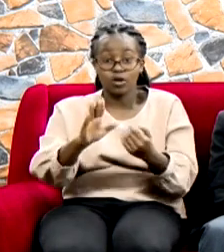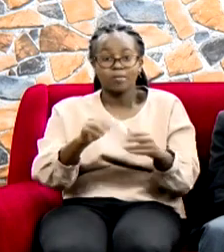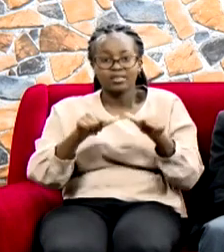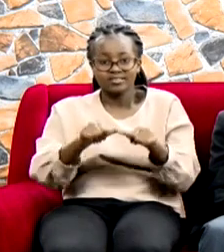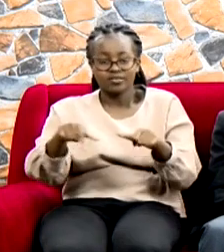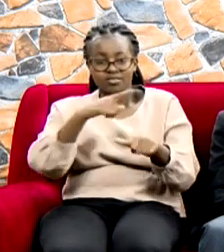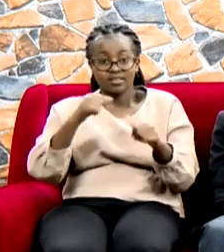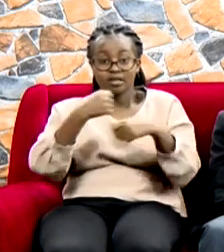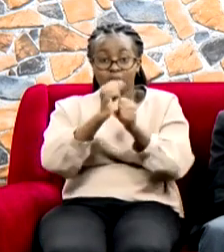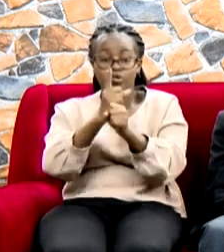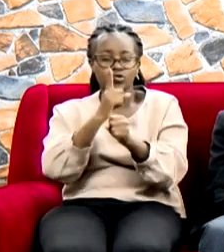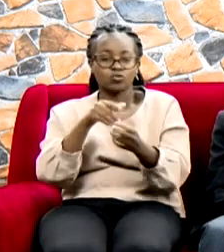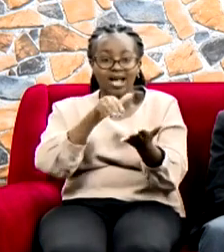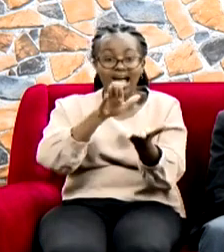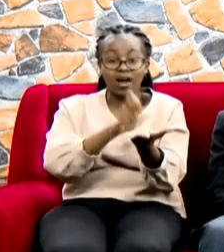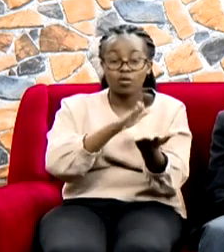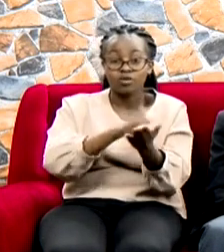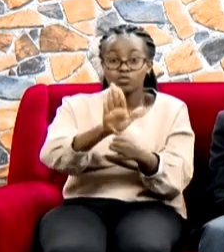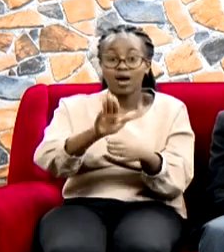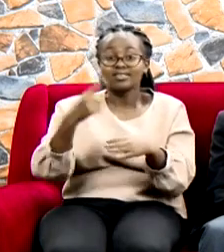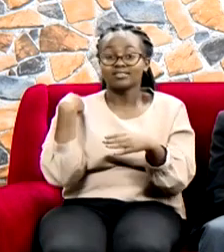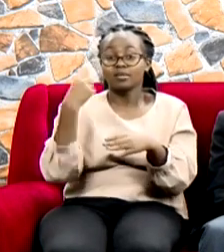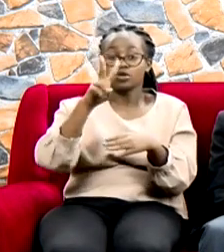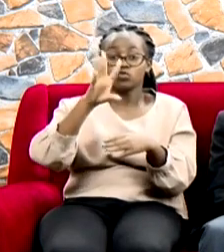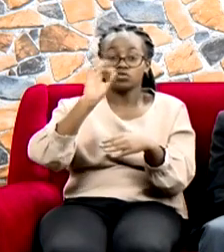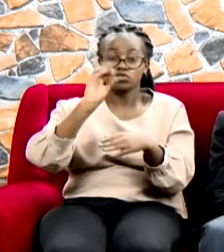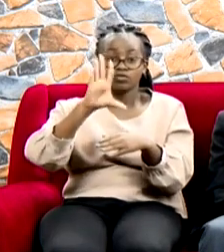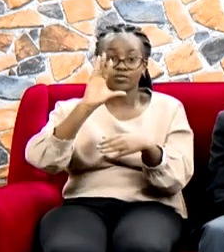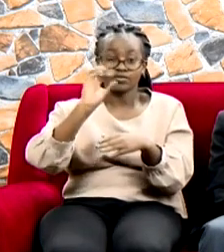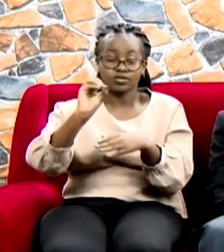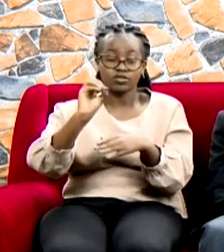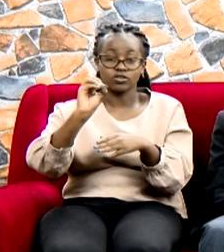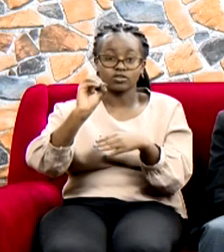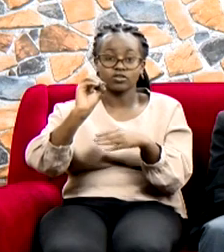stay tuned and make sure send in your questions. The SMS number is 20508.